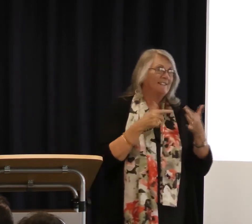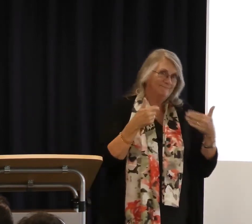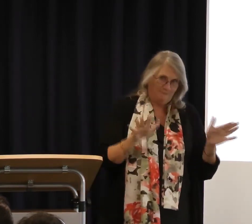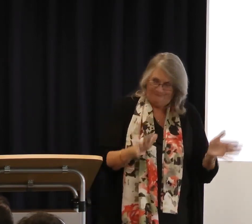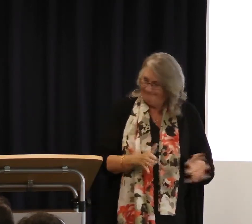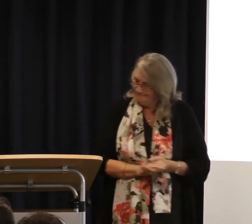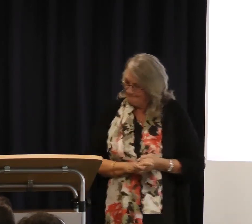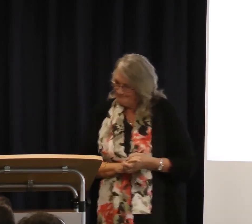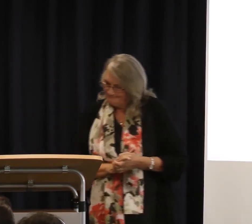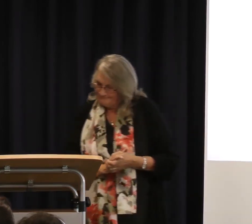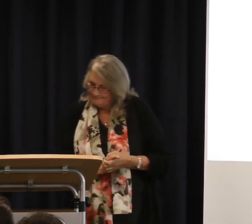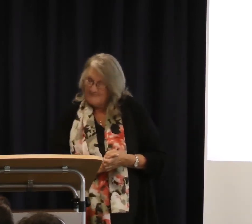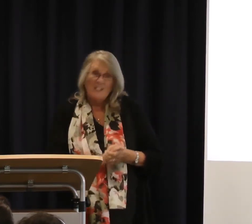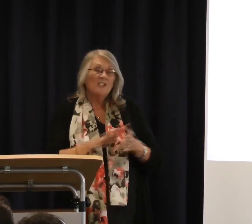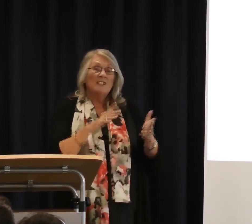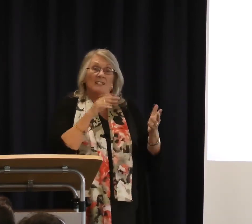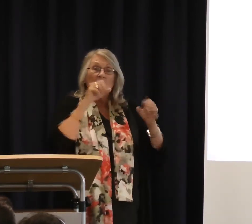Matthew Veal, who is no longer here,